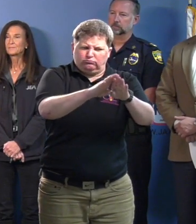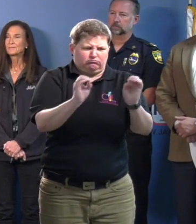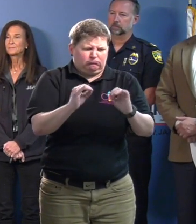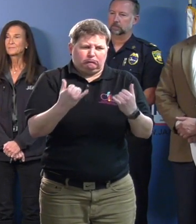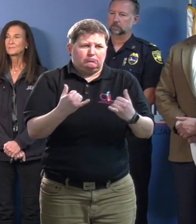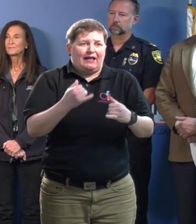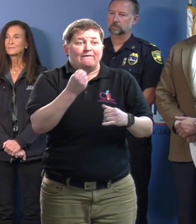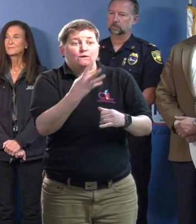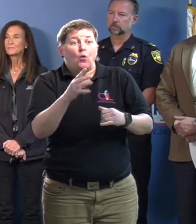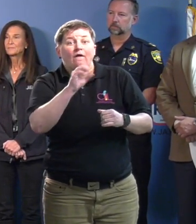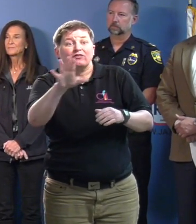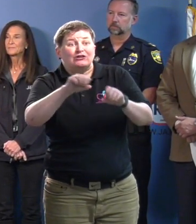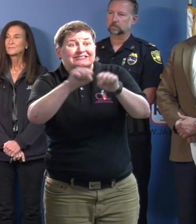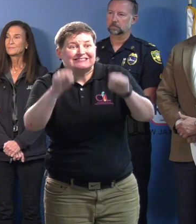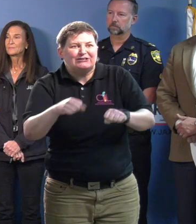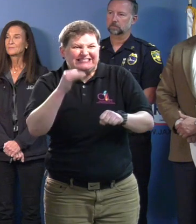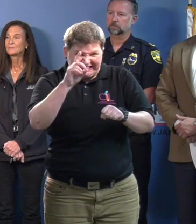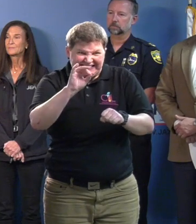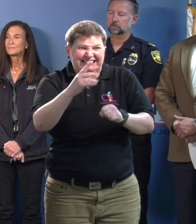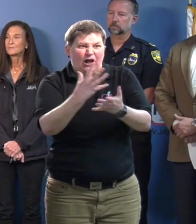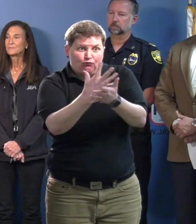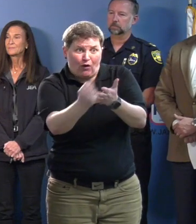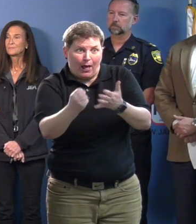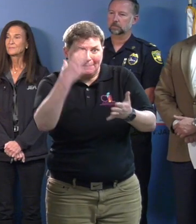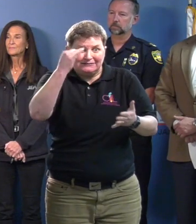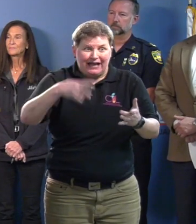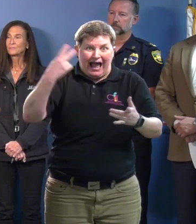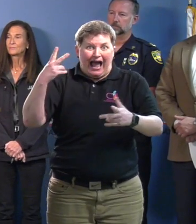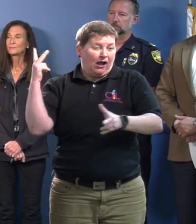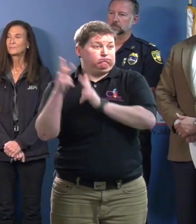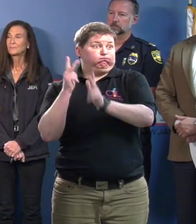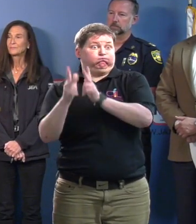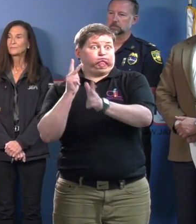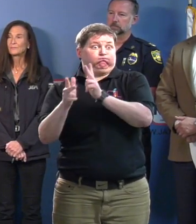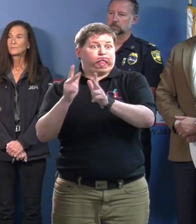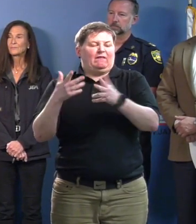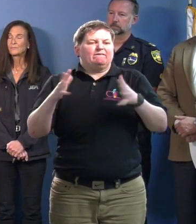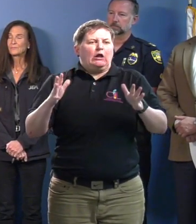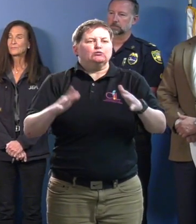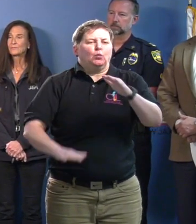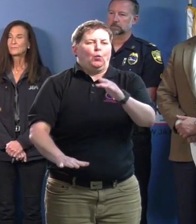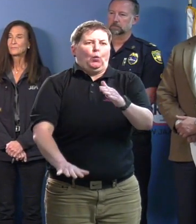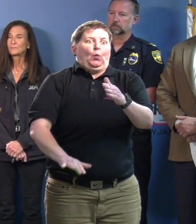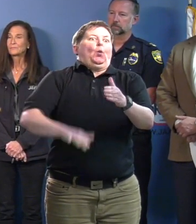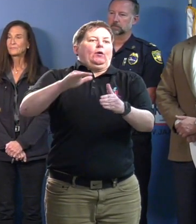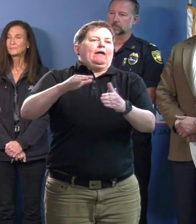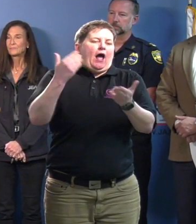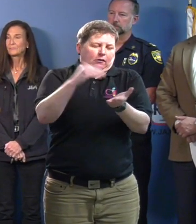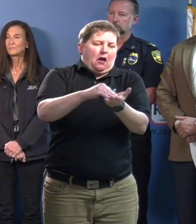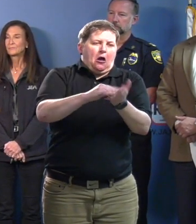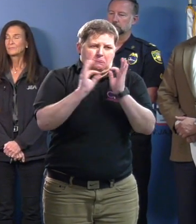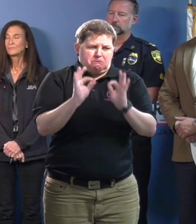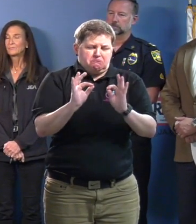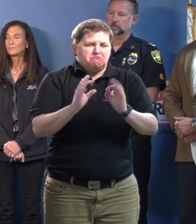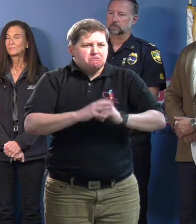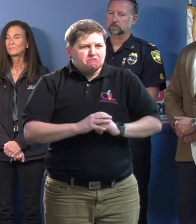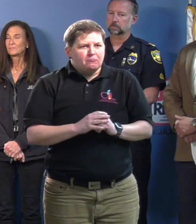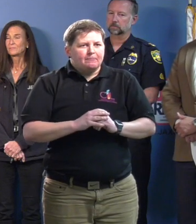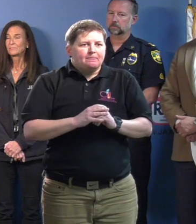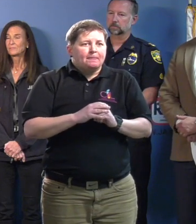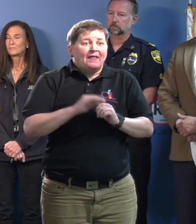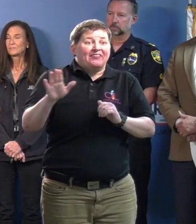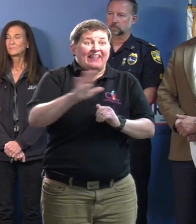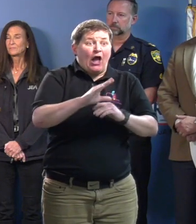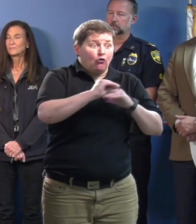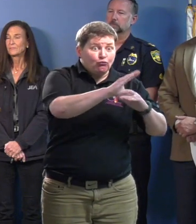due to high demand, but they have been able to since resupply within a few hours. So their refueling focus will be on the stations